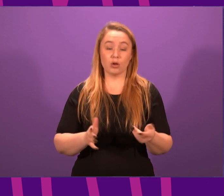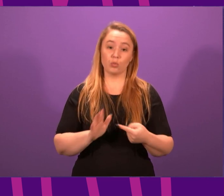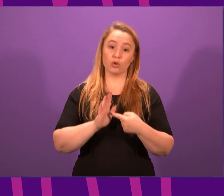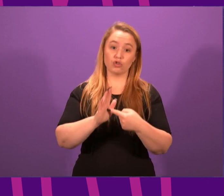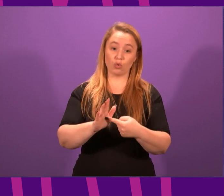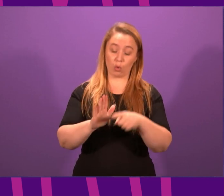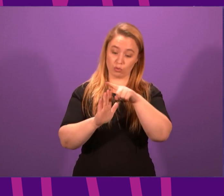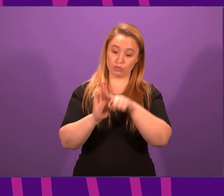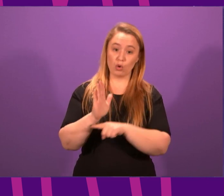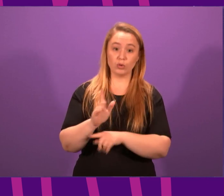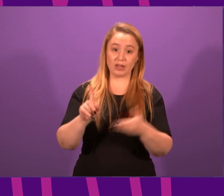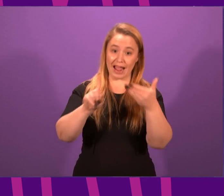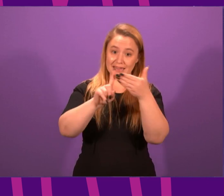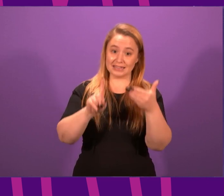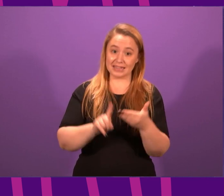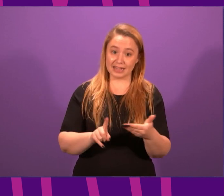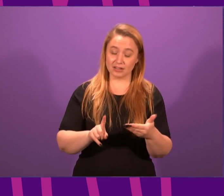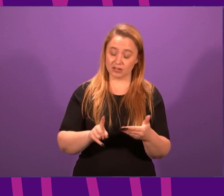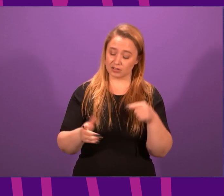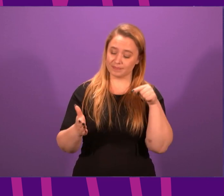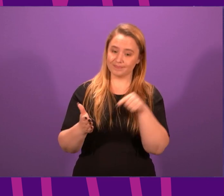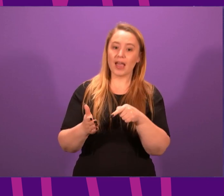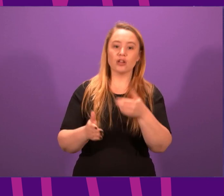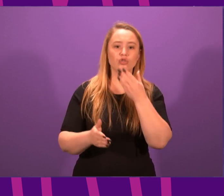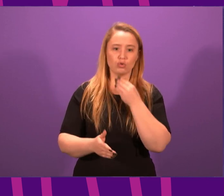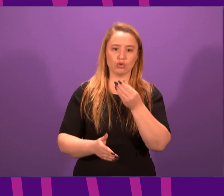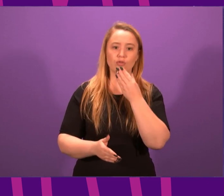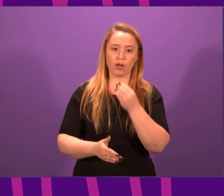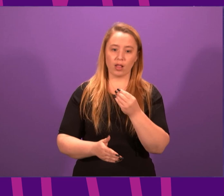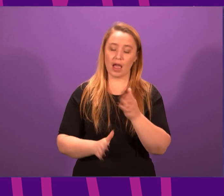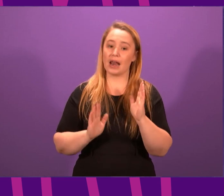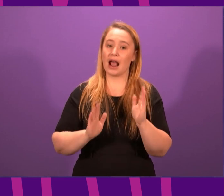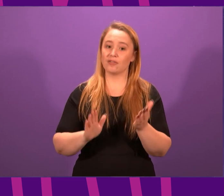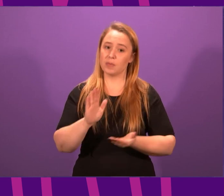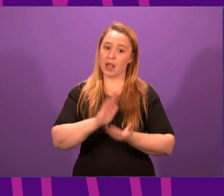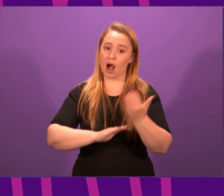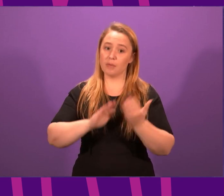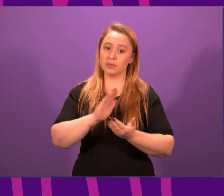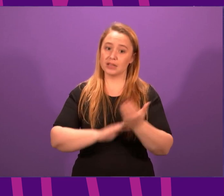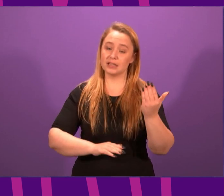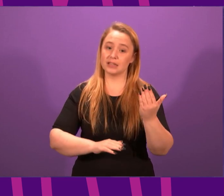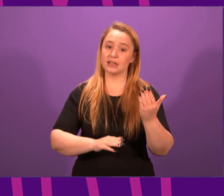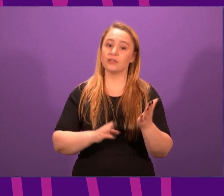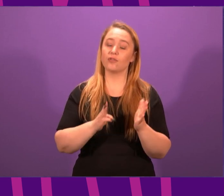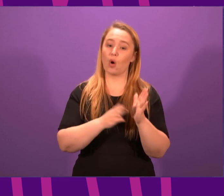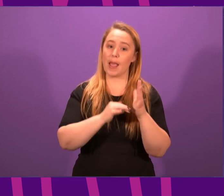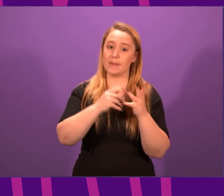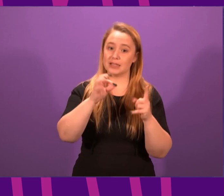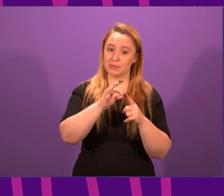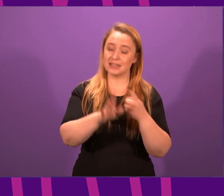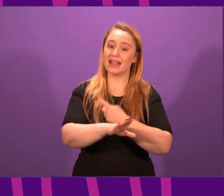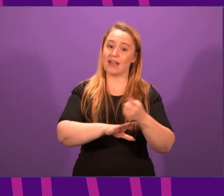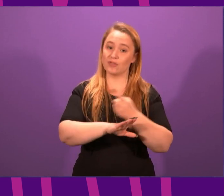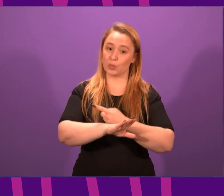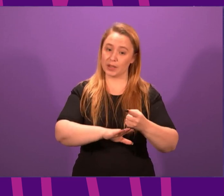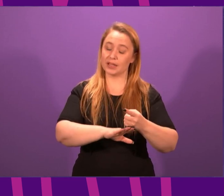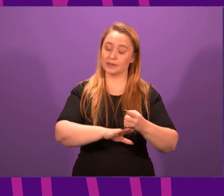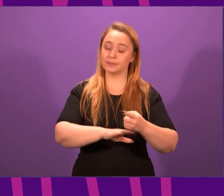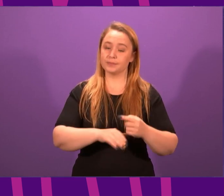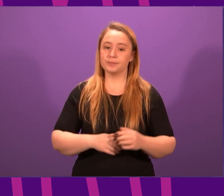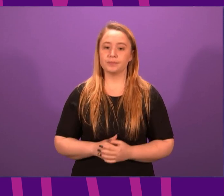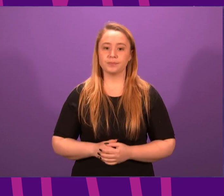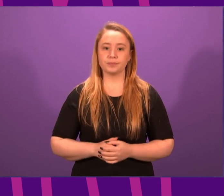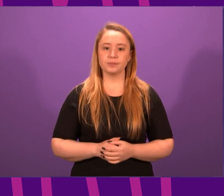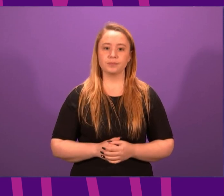indicators, was useful, and I would say should be updated for MSPs weekly. I want to